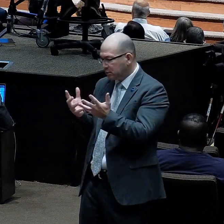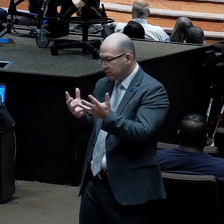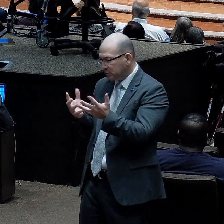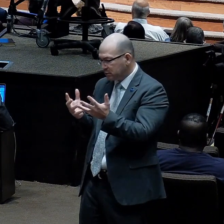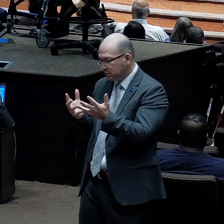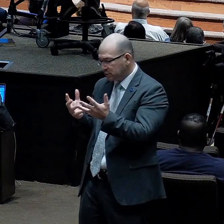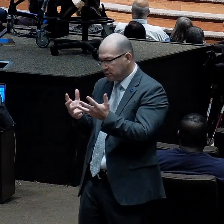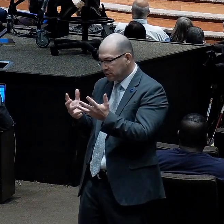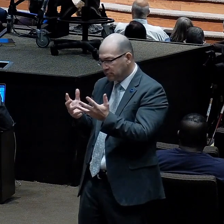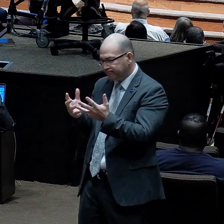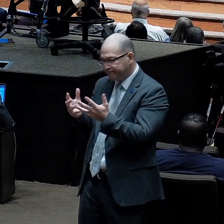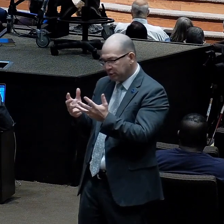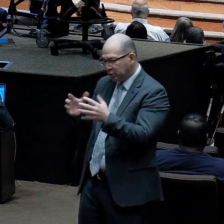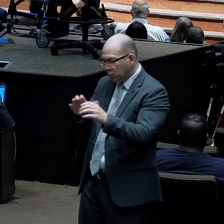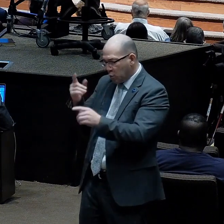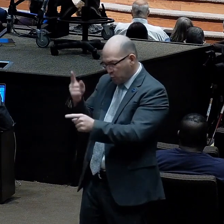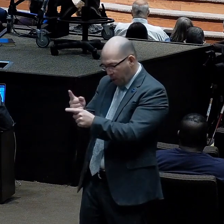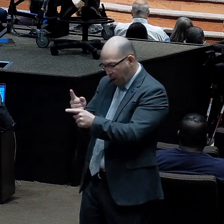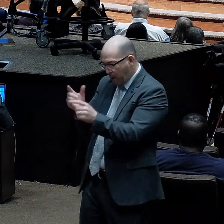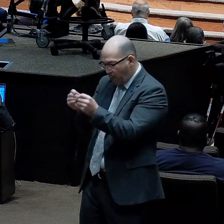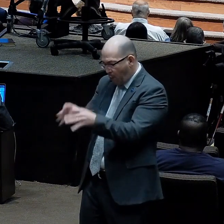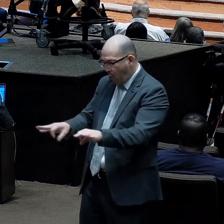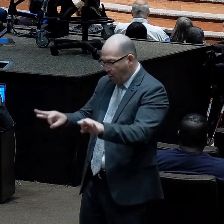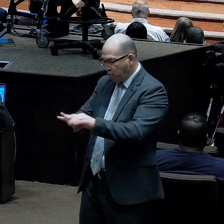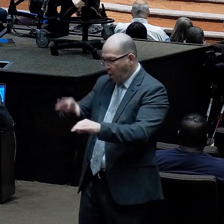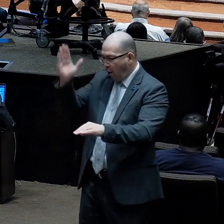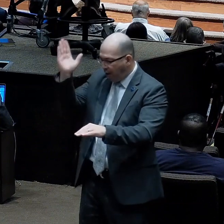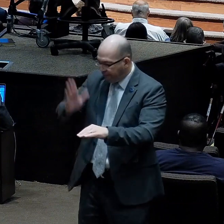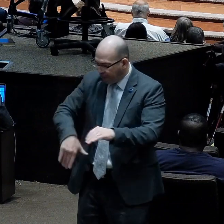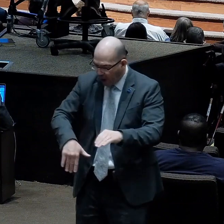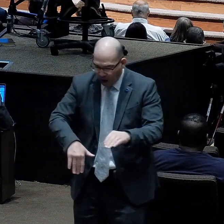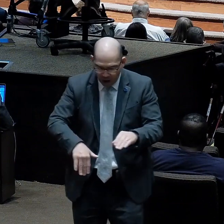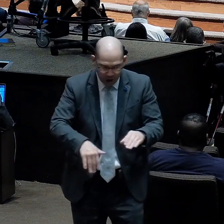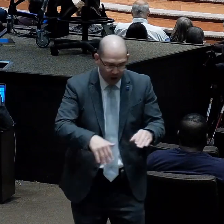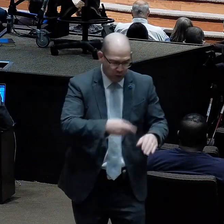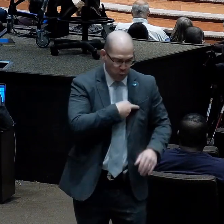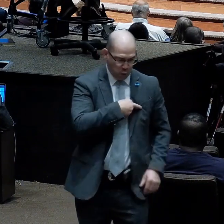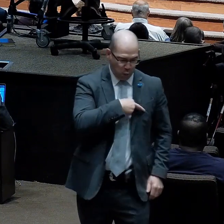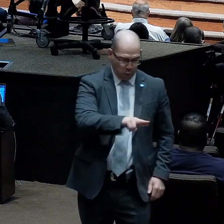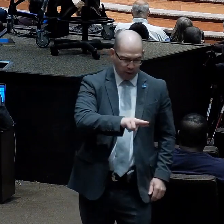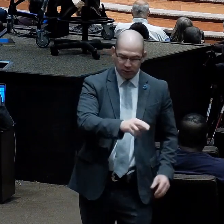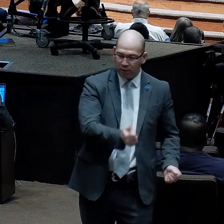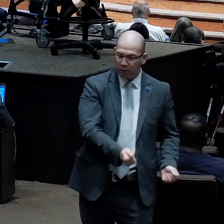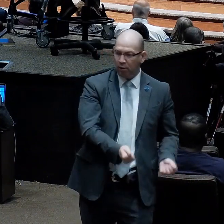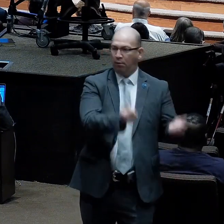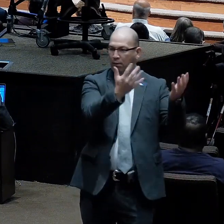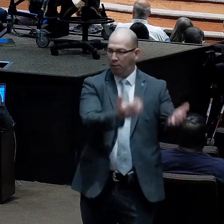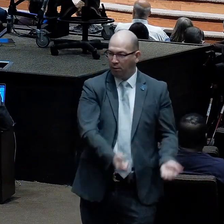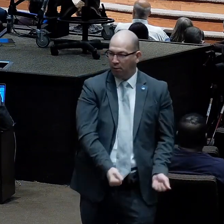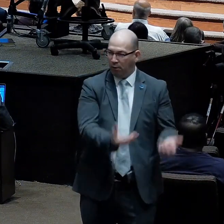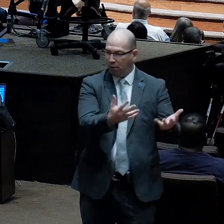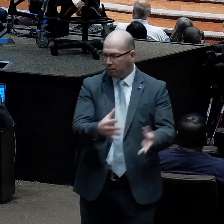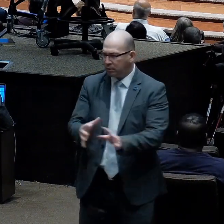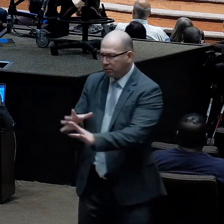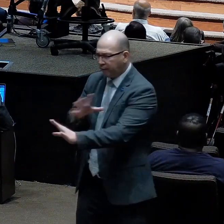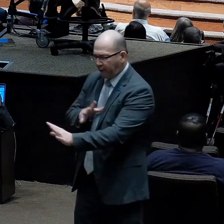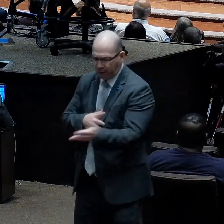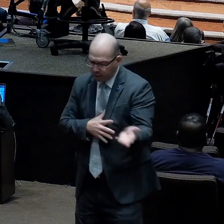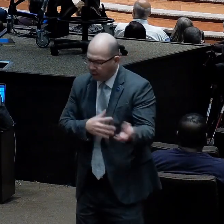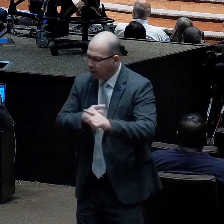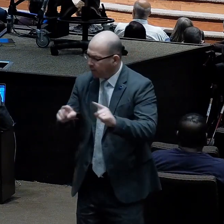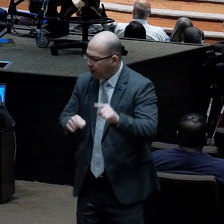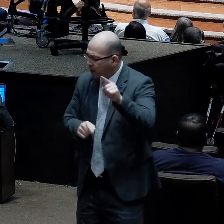law. Now, he's saying, all the ceremony that you might do is fine. But what God